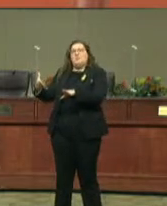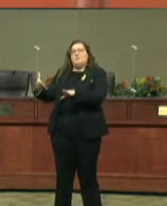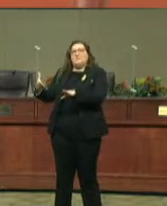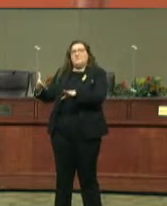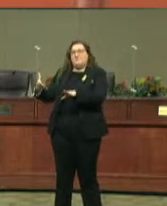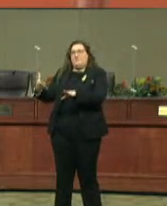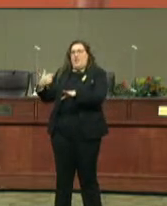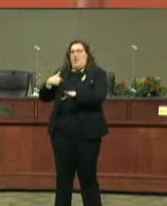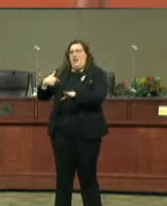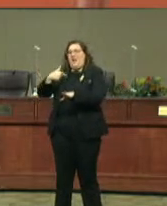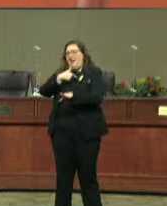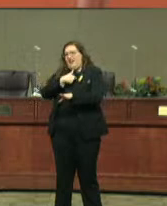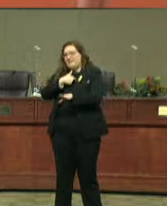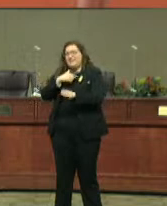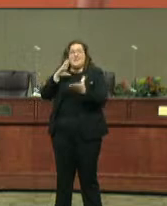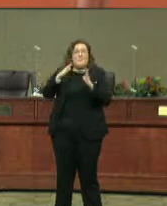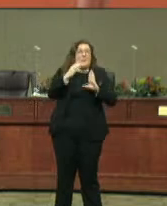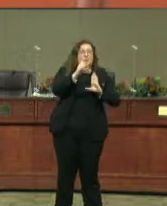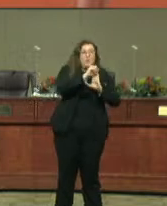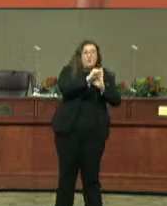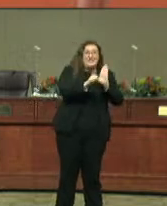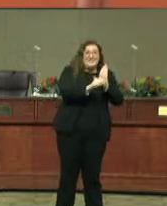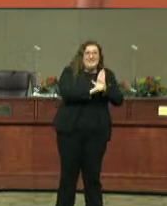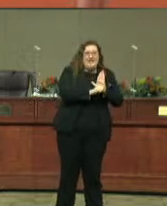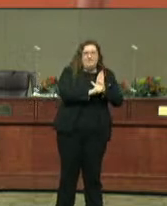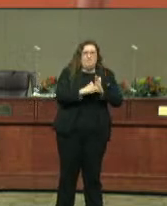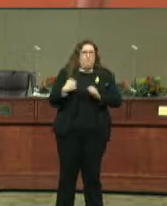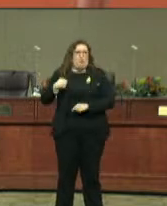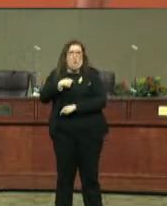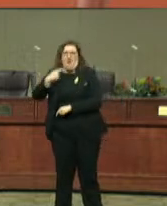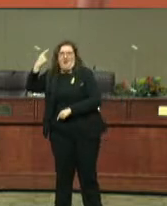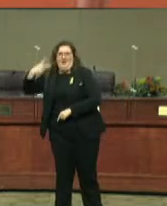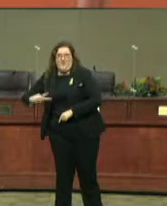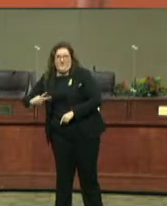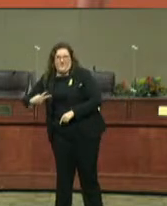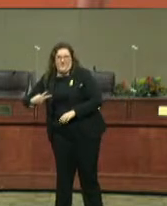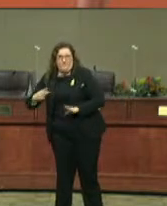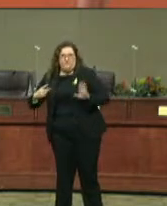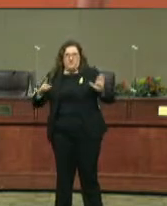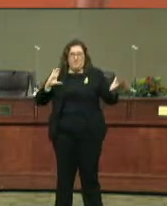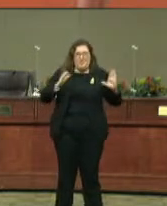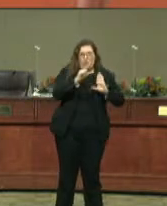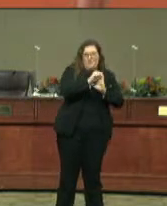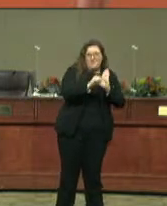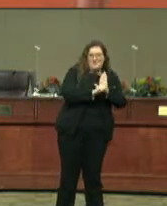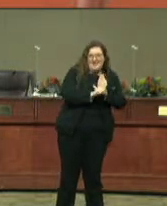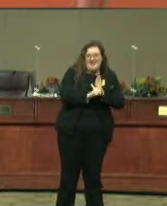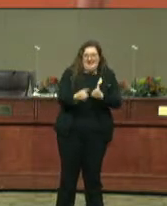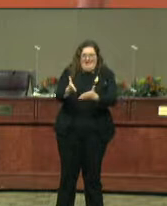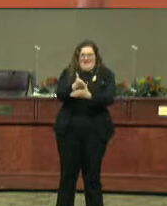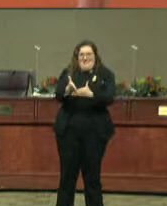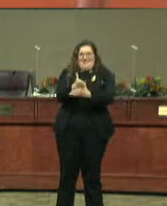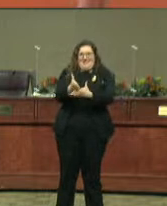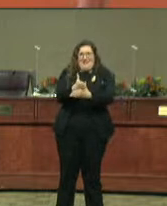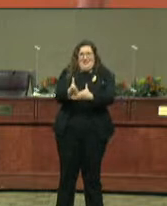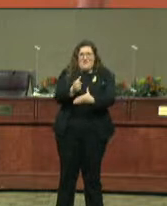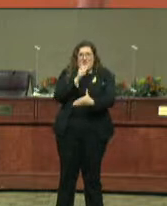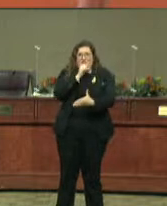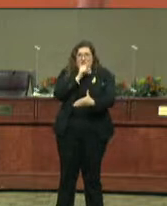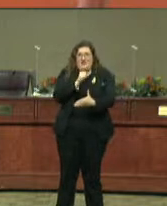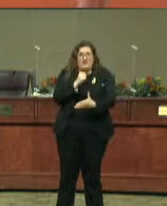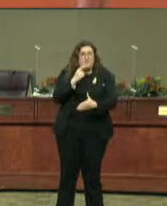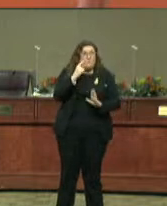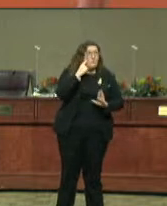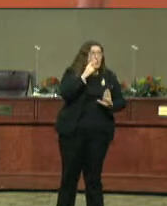the state in total. And the median age for us is a lot lower than it is for the state.